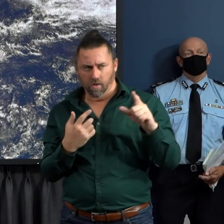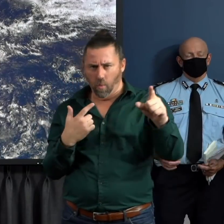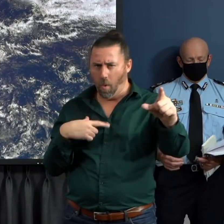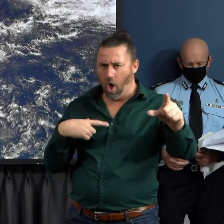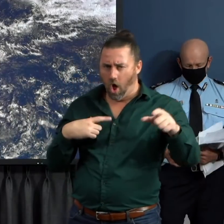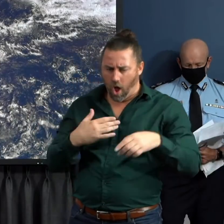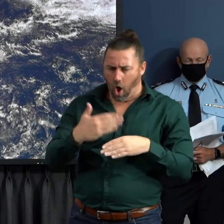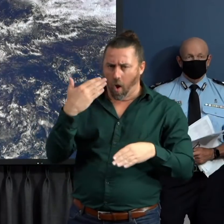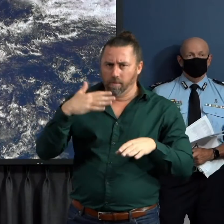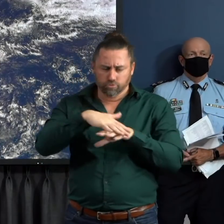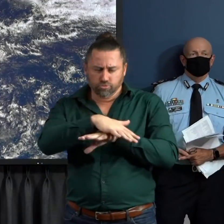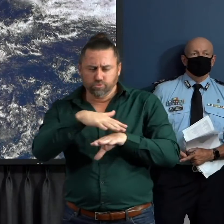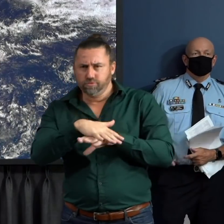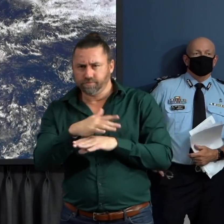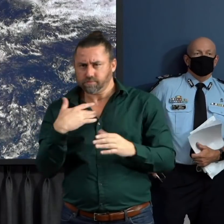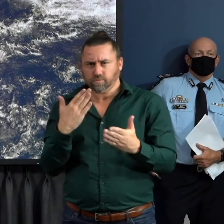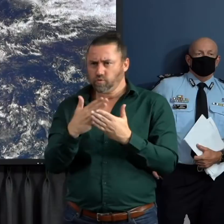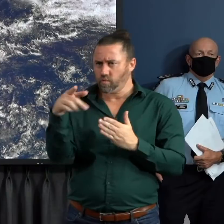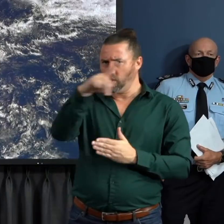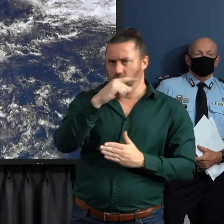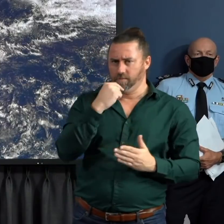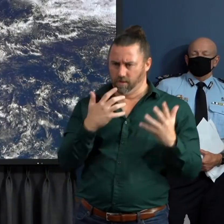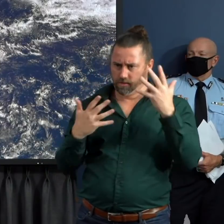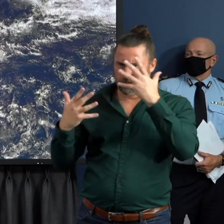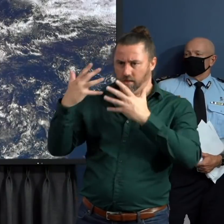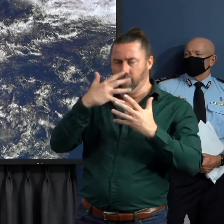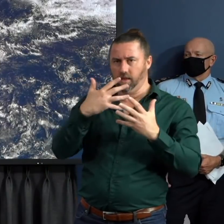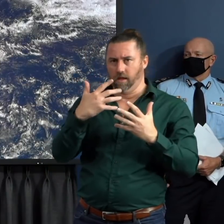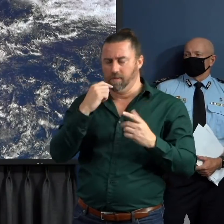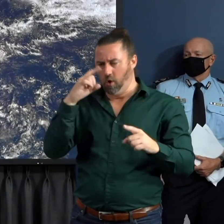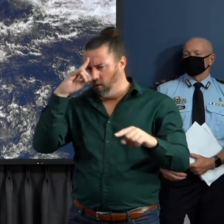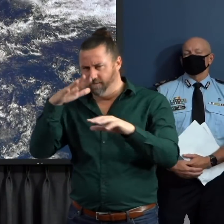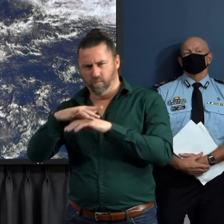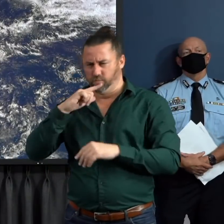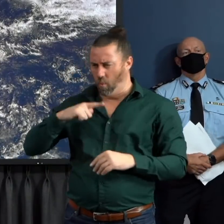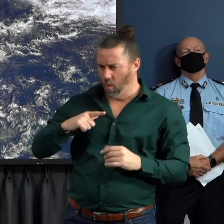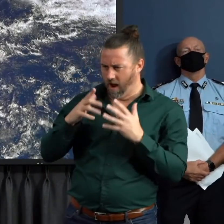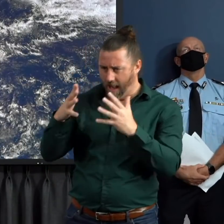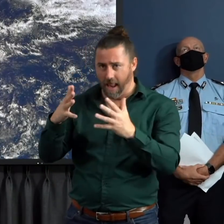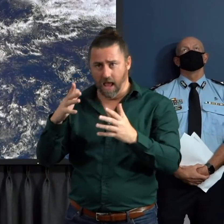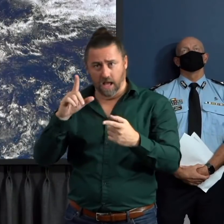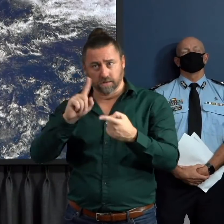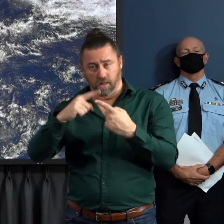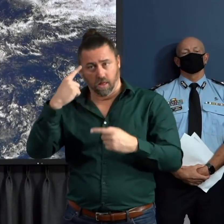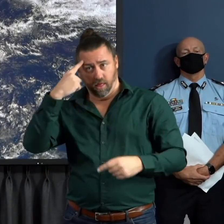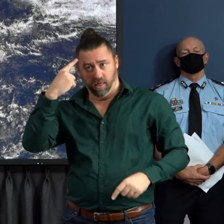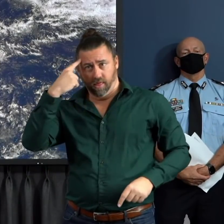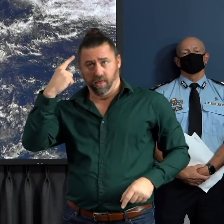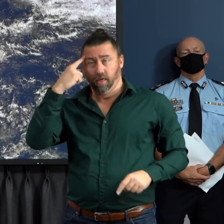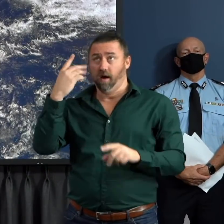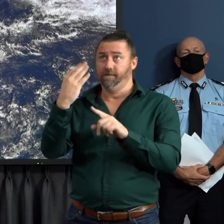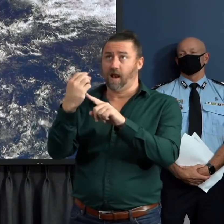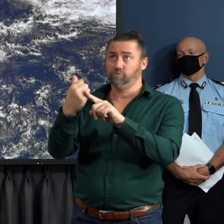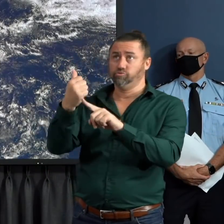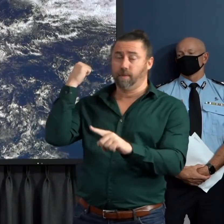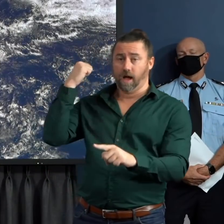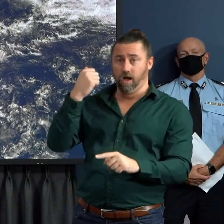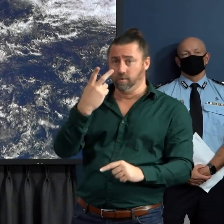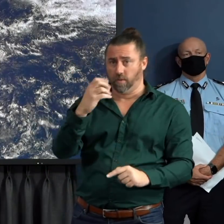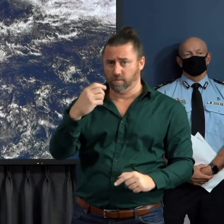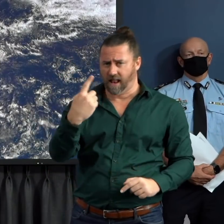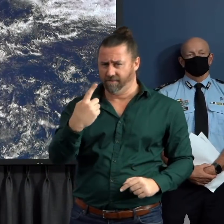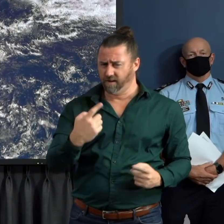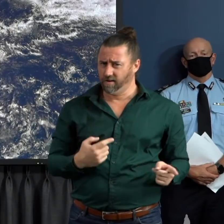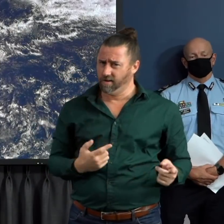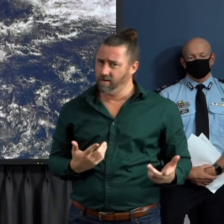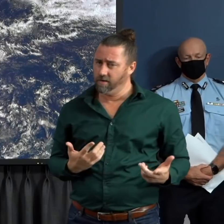you can't help but feel people are starting to think about 2011 again. Yep. So can we put some context around that 40% and how significant the releases are?